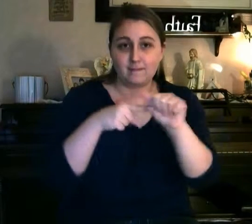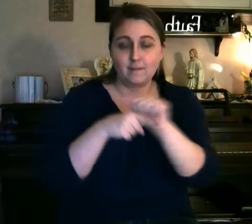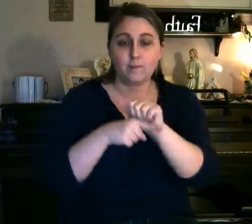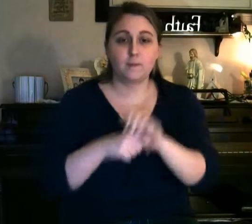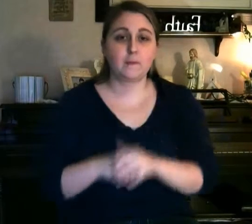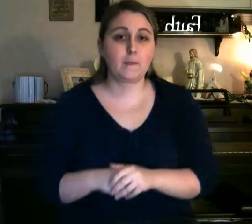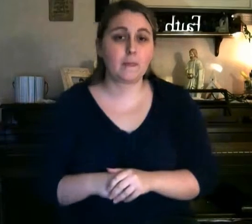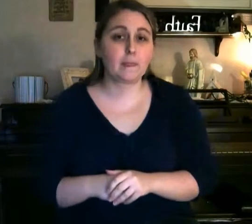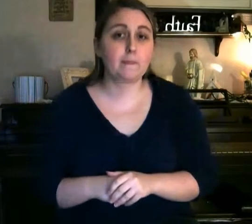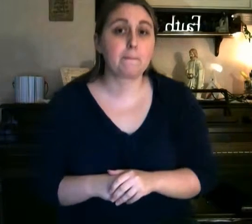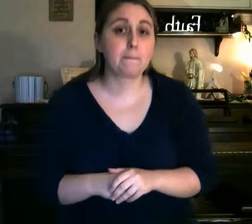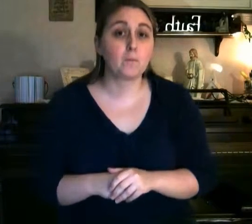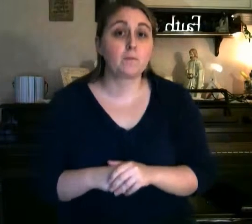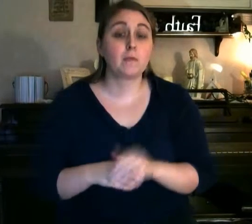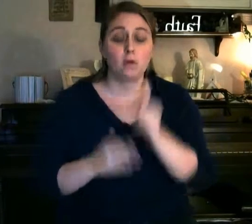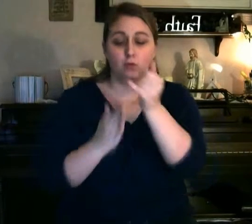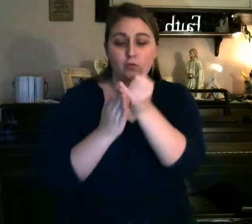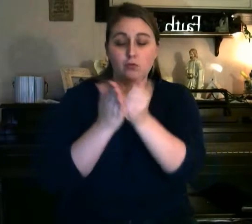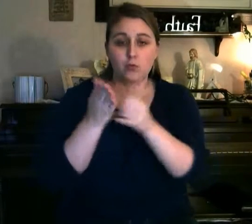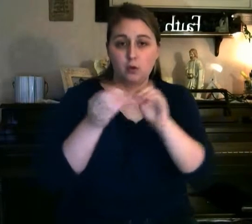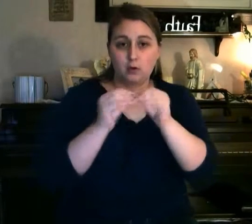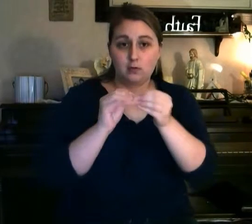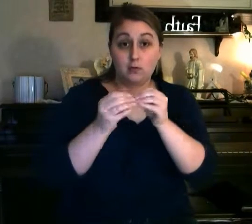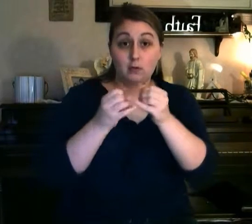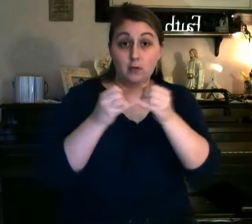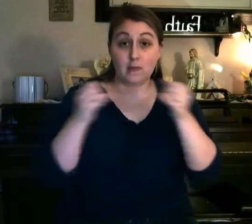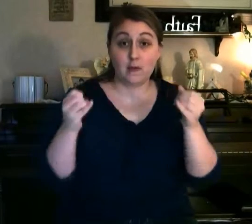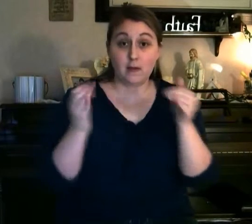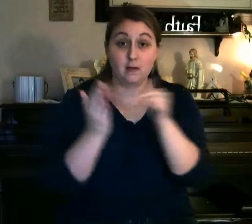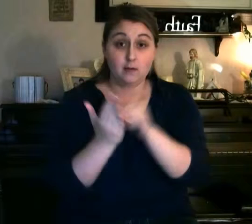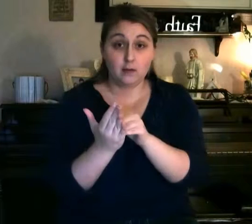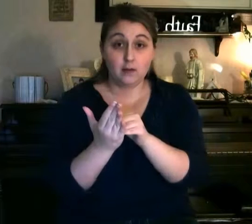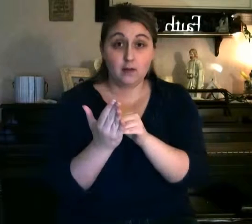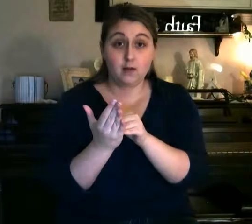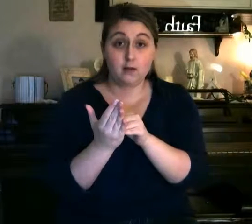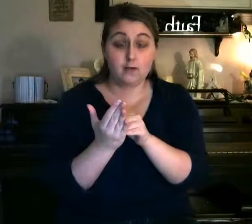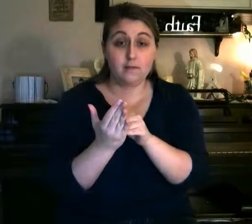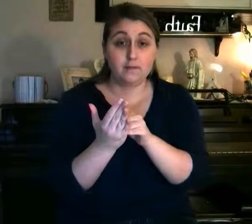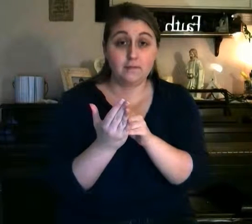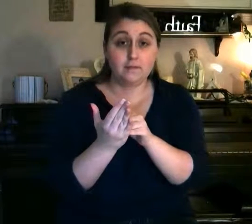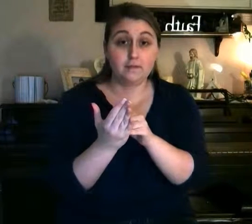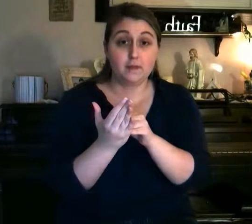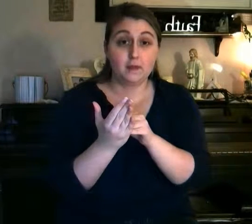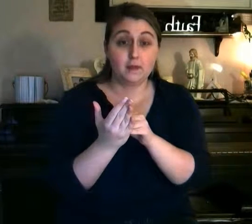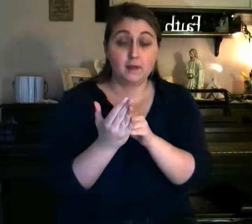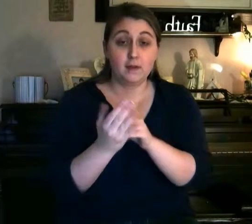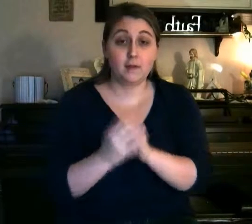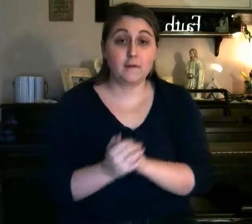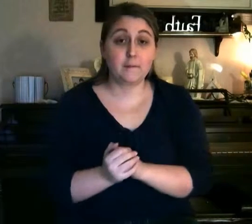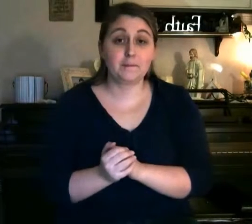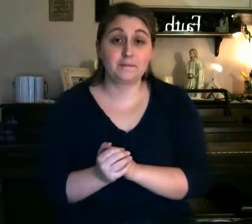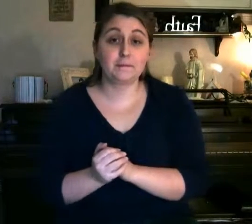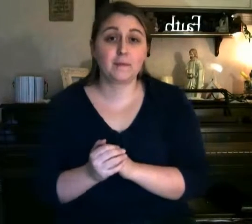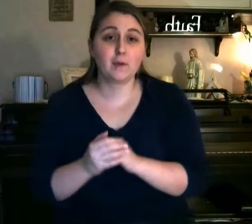I want to draw the number line again. Actually, I have a line tool, so I shouldn't give you all those ugly-looking lines that I've been giving you. Look at that. Look at that. That's